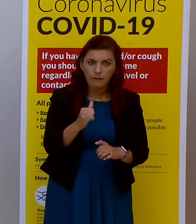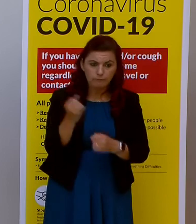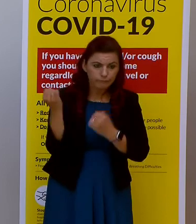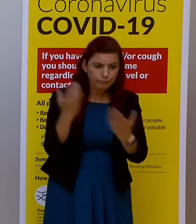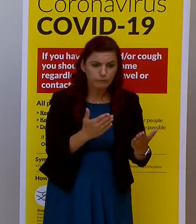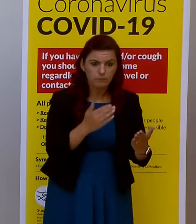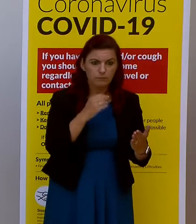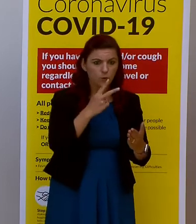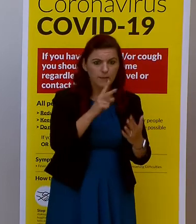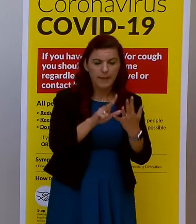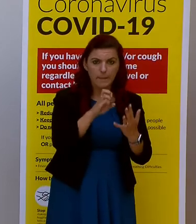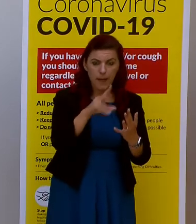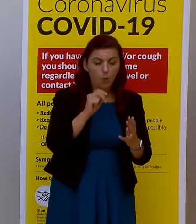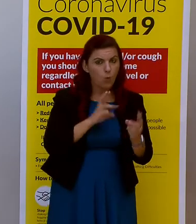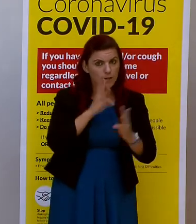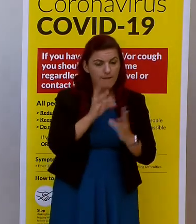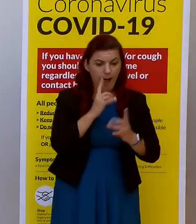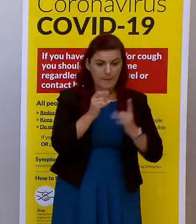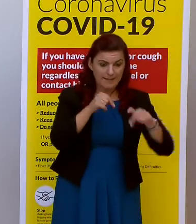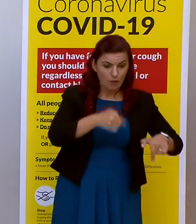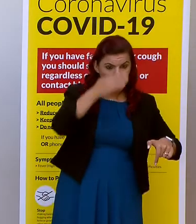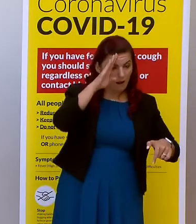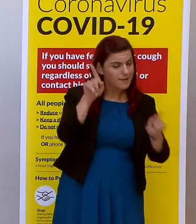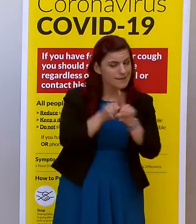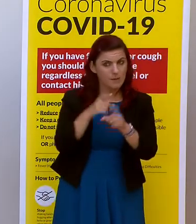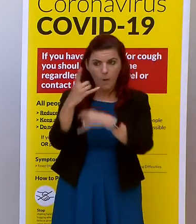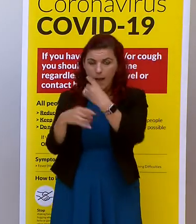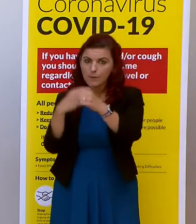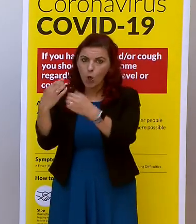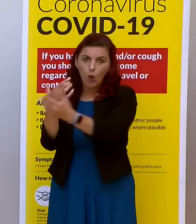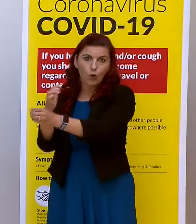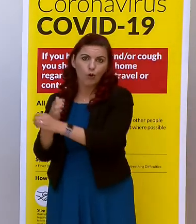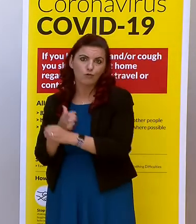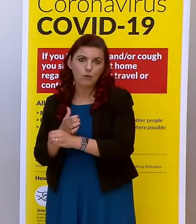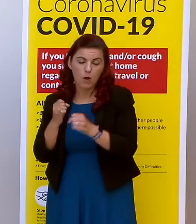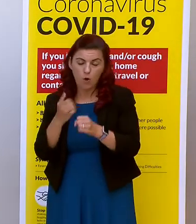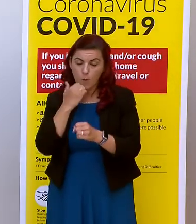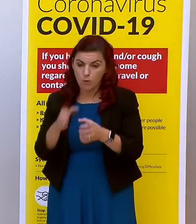other countries that did face that appalling scenario.